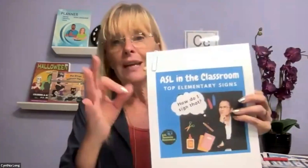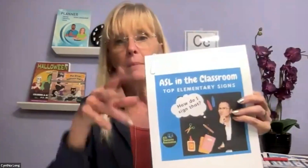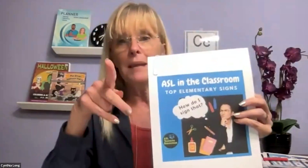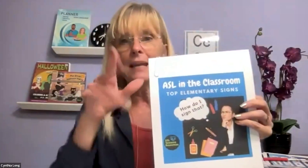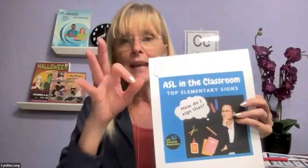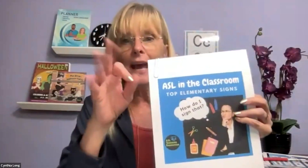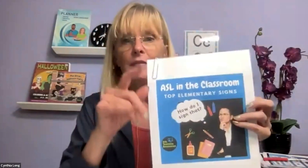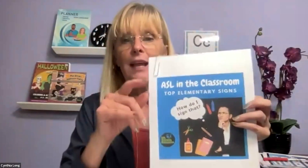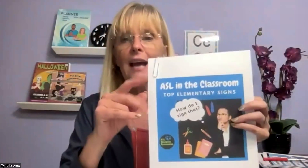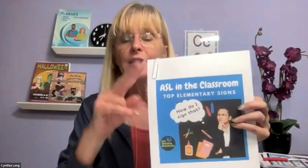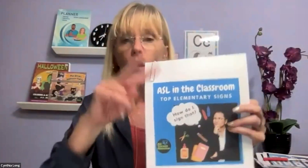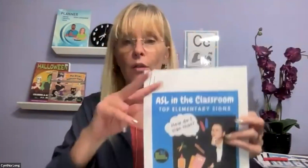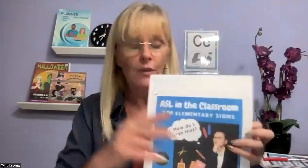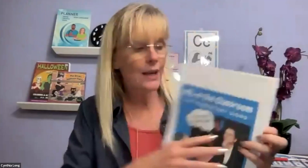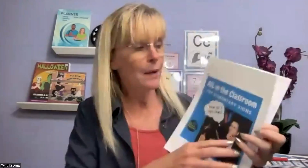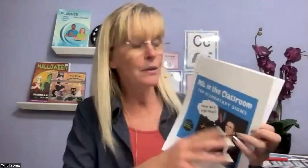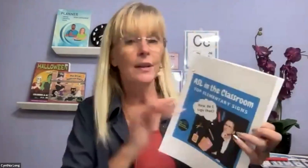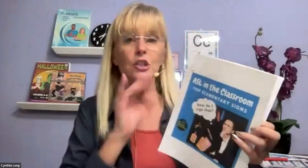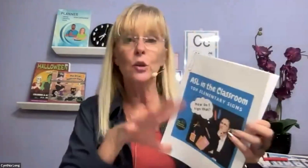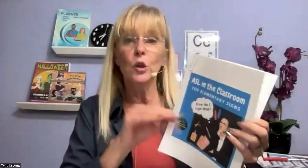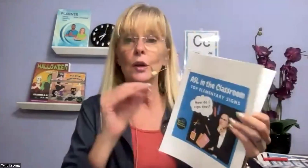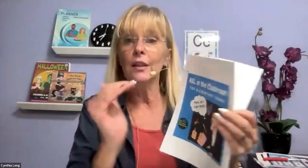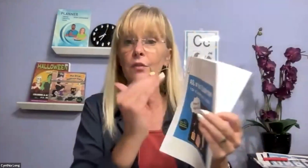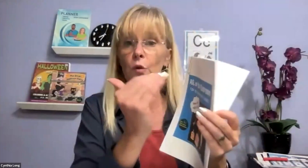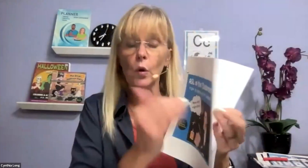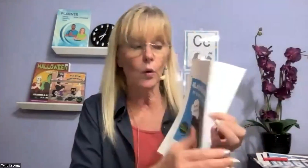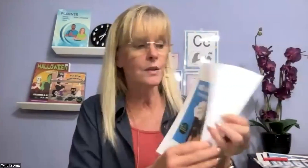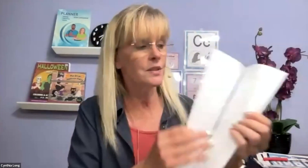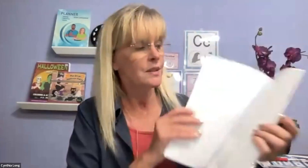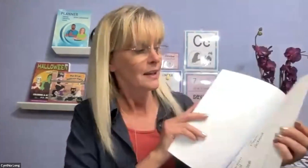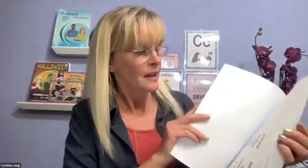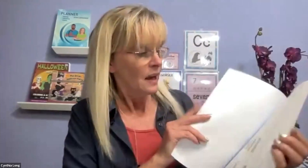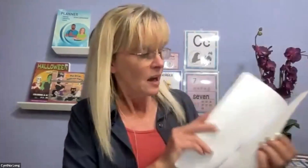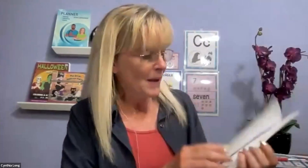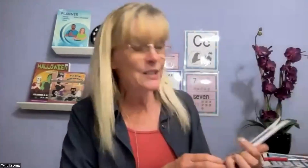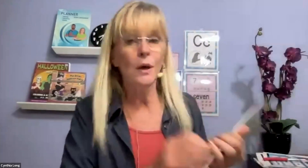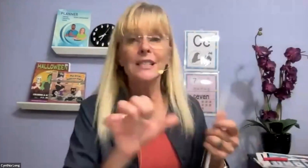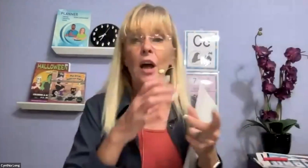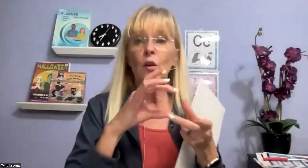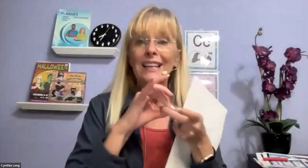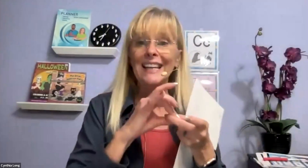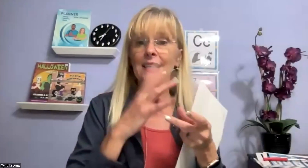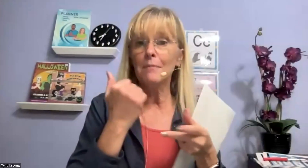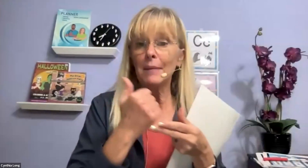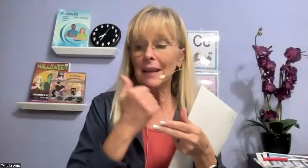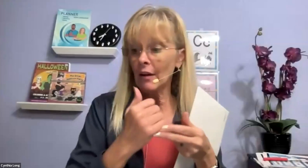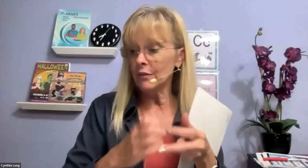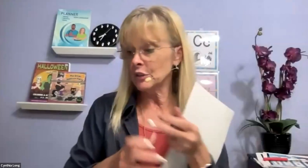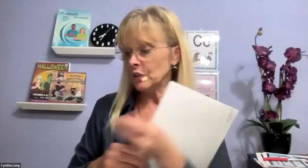free PDF that has all the vocabulary that you'll learn in the full course, as well as other links that might be helpful to